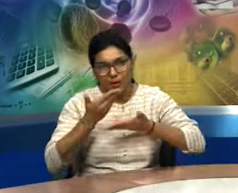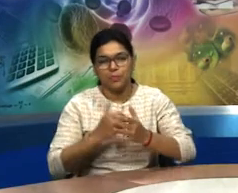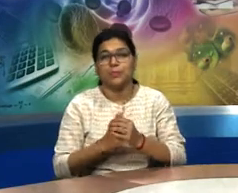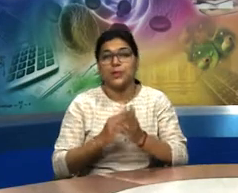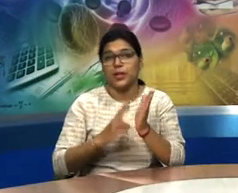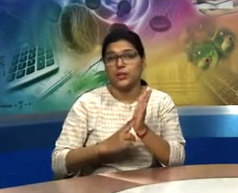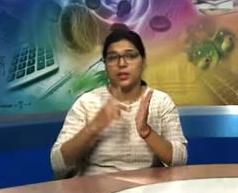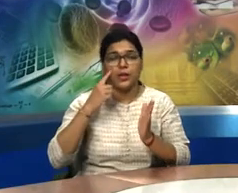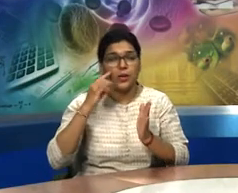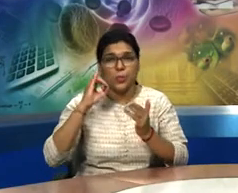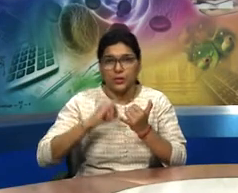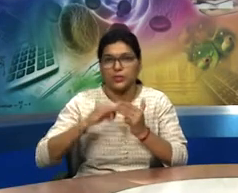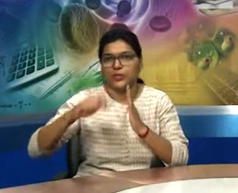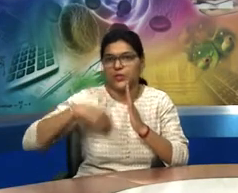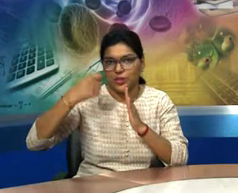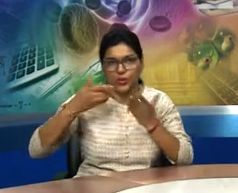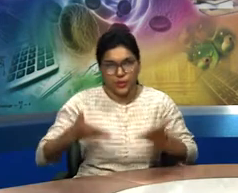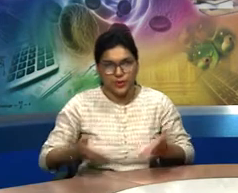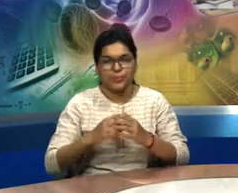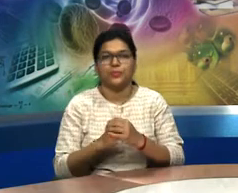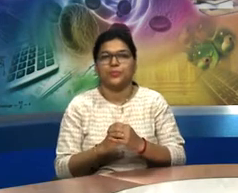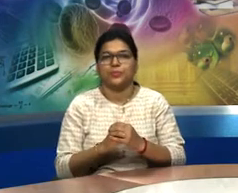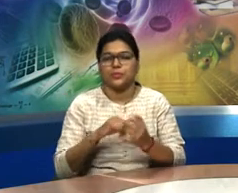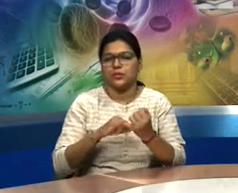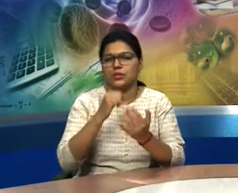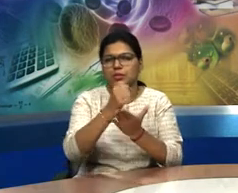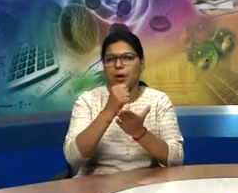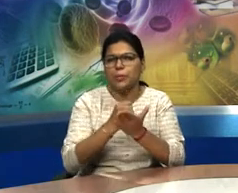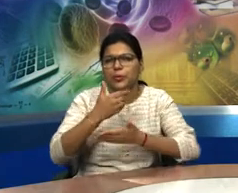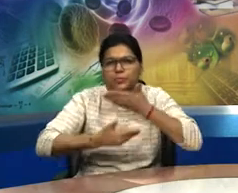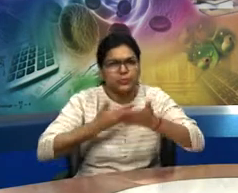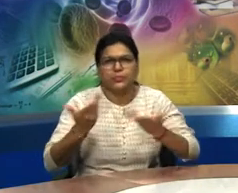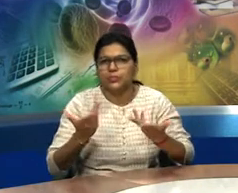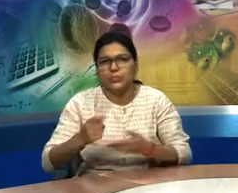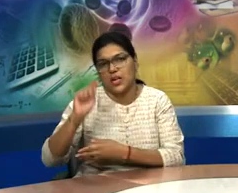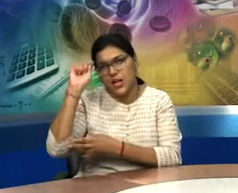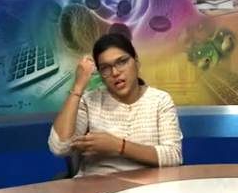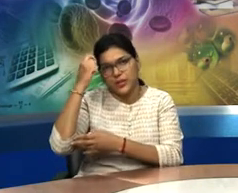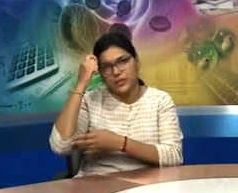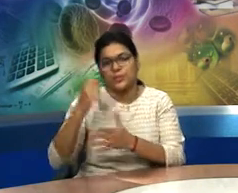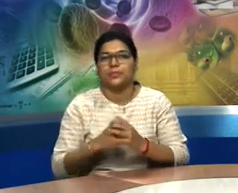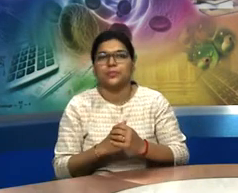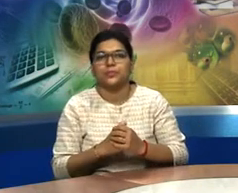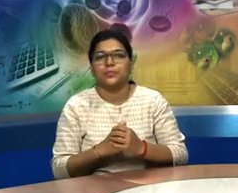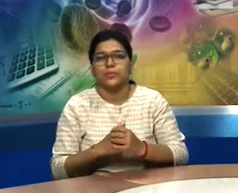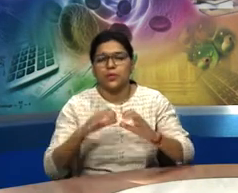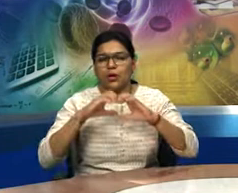Namaskar. NIOS welcomes you all in this educational video for subject